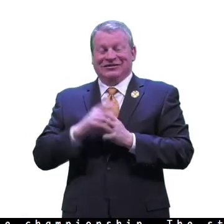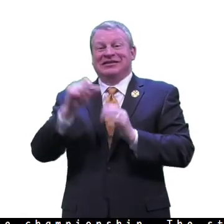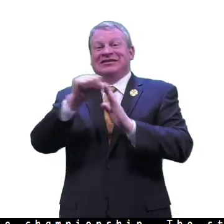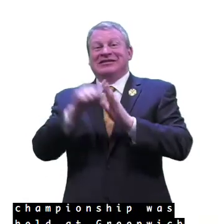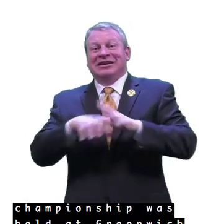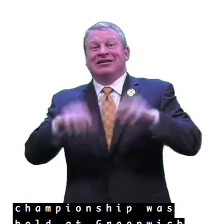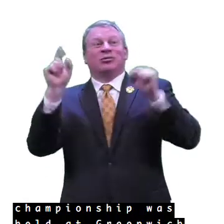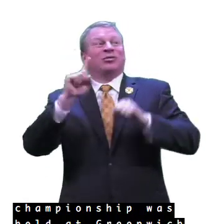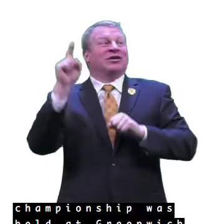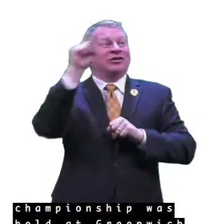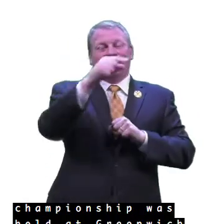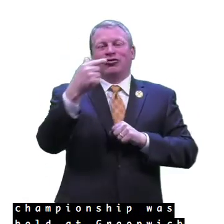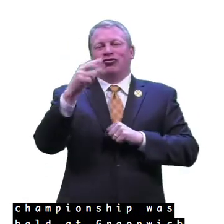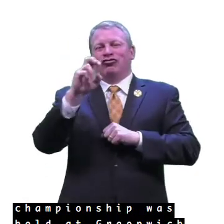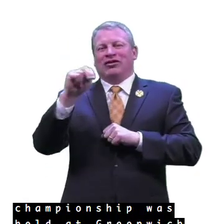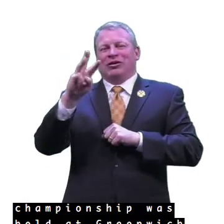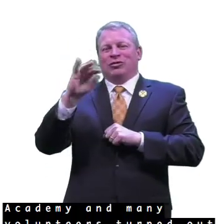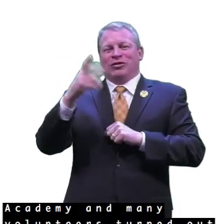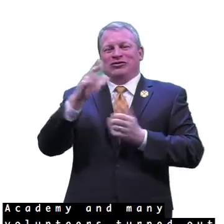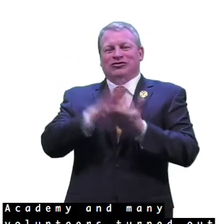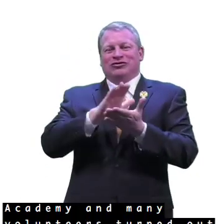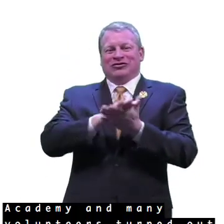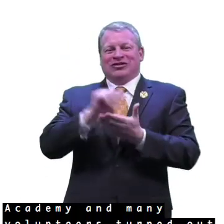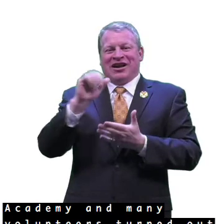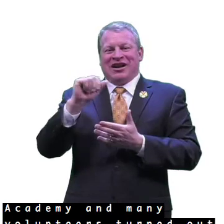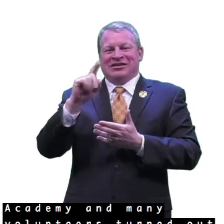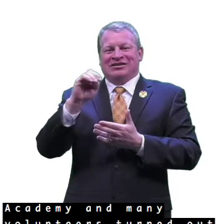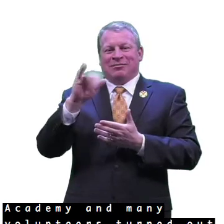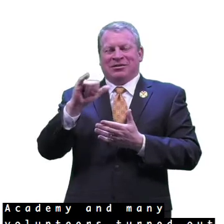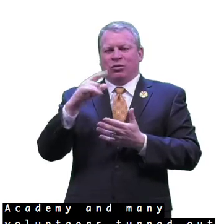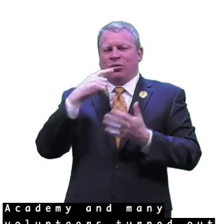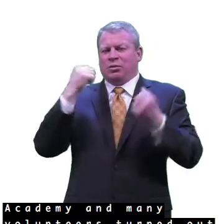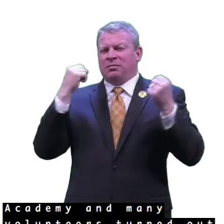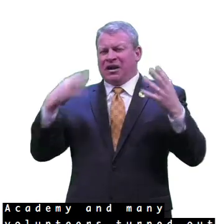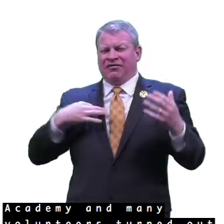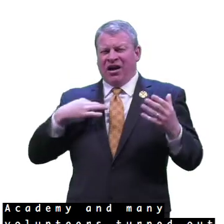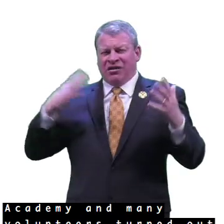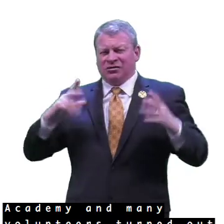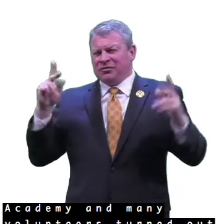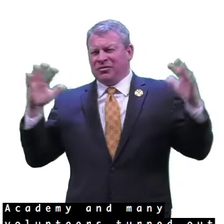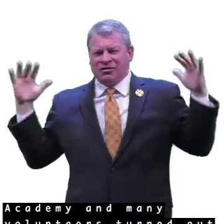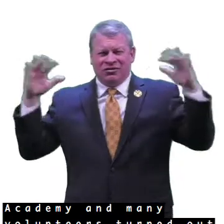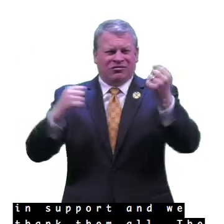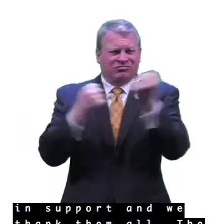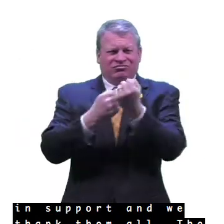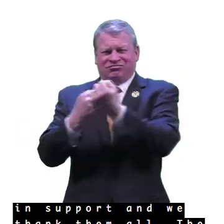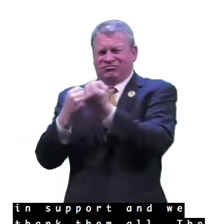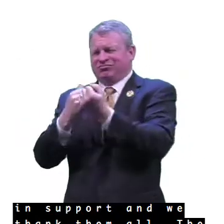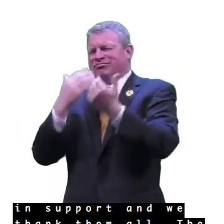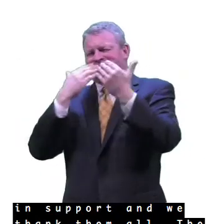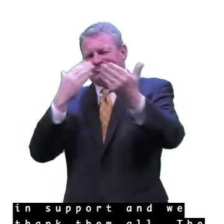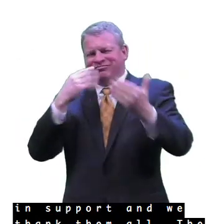state championship was held at Greenwich Academy, and many volunteers turned out in support, and we thank them